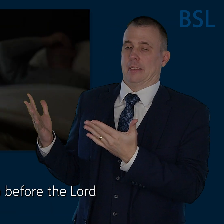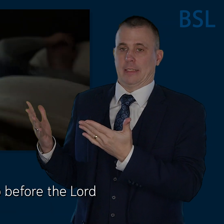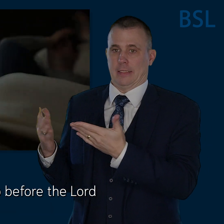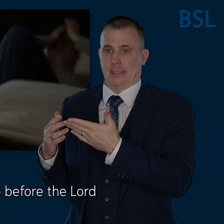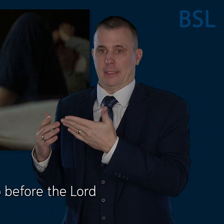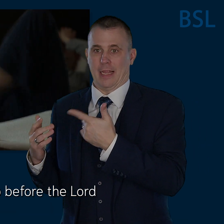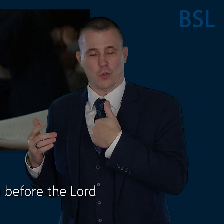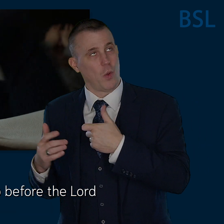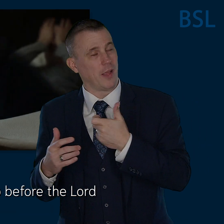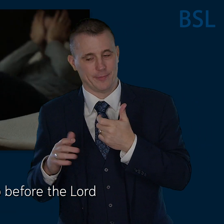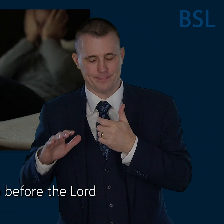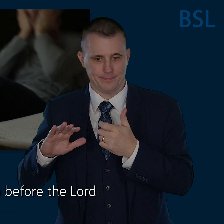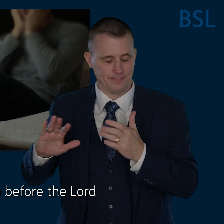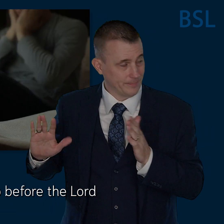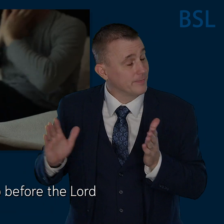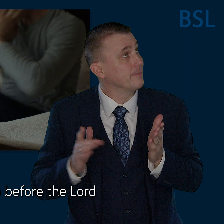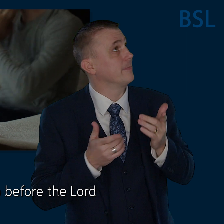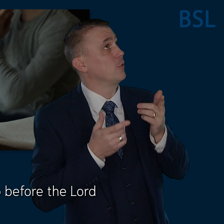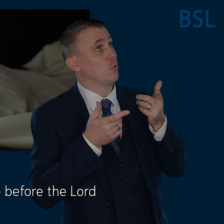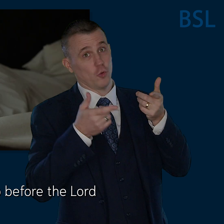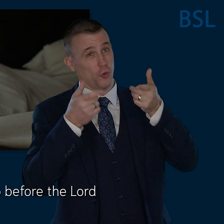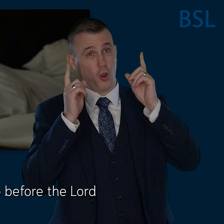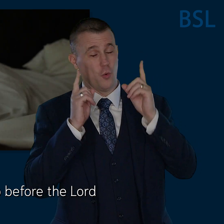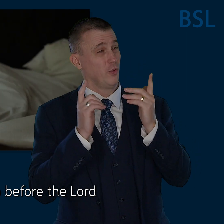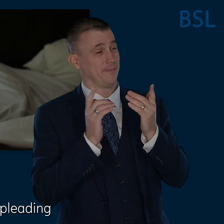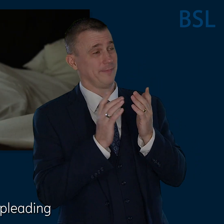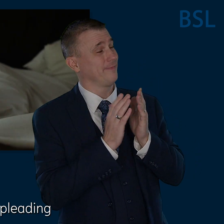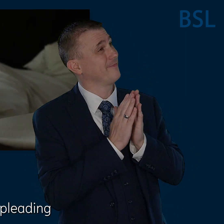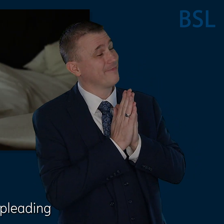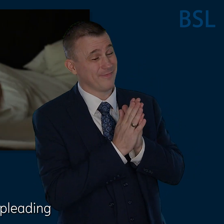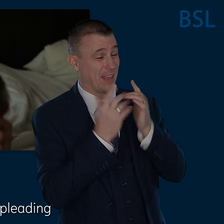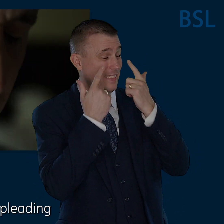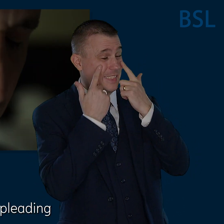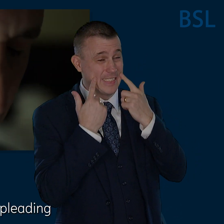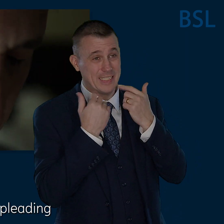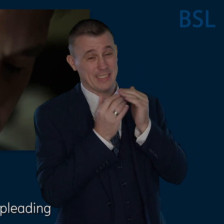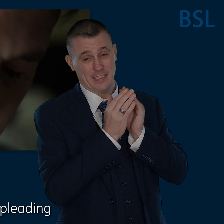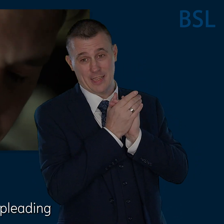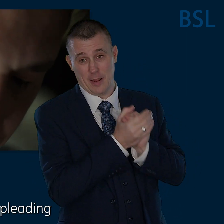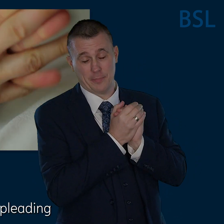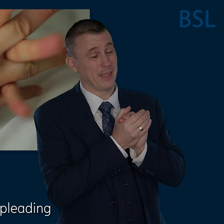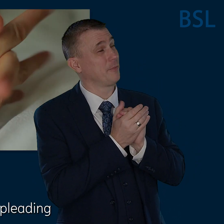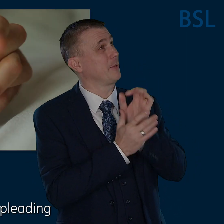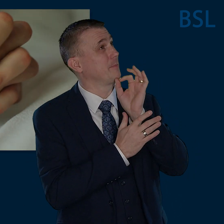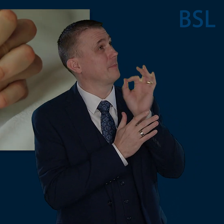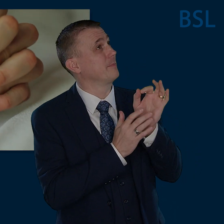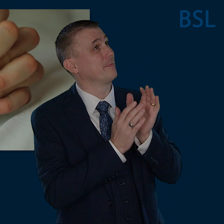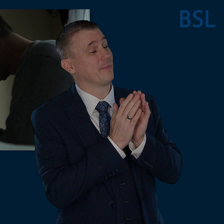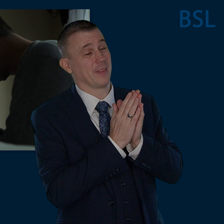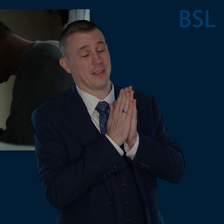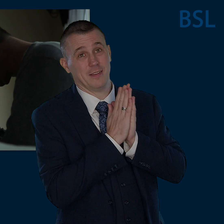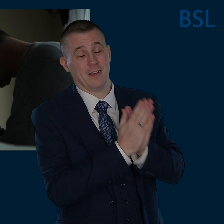I remember having to go before the Lord with nowhere else to turn, and in tears and pleading